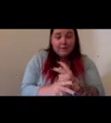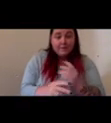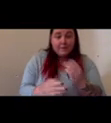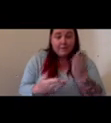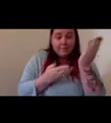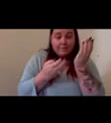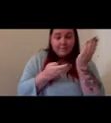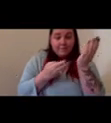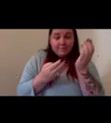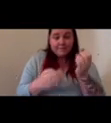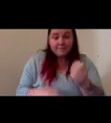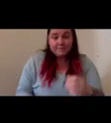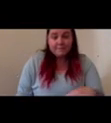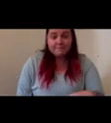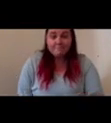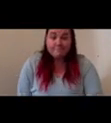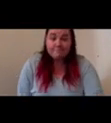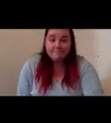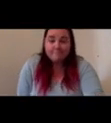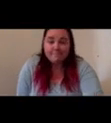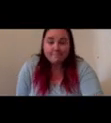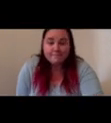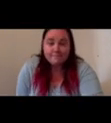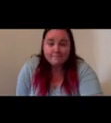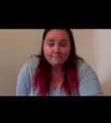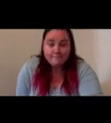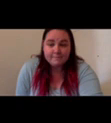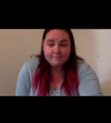healthcare services.